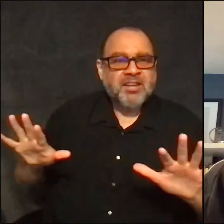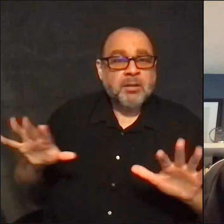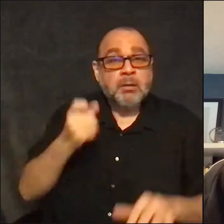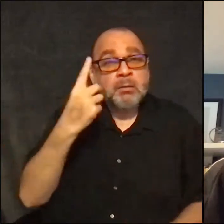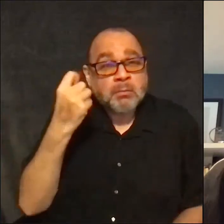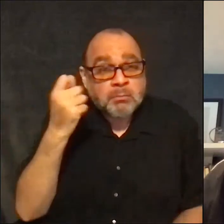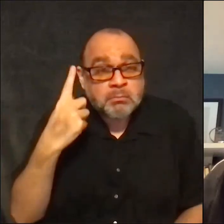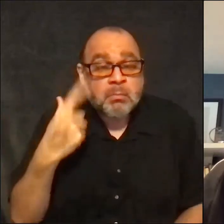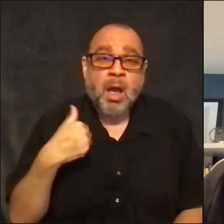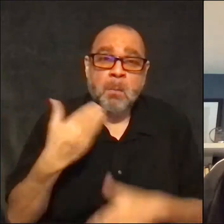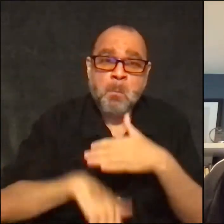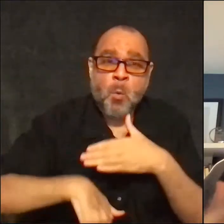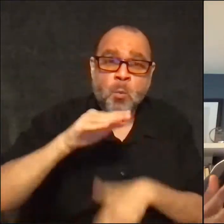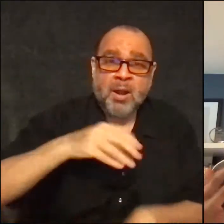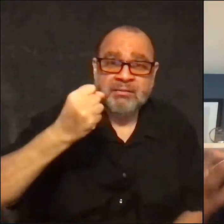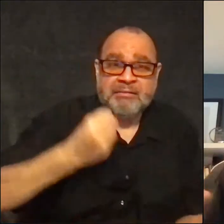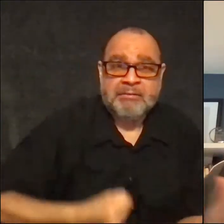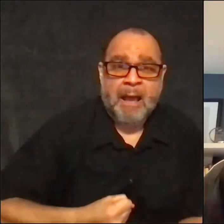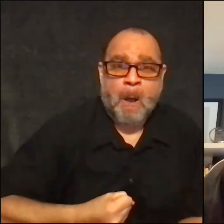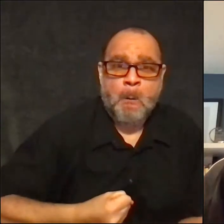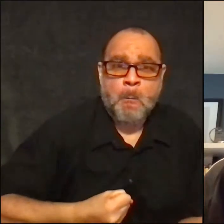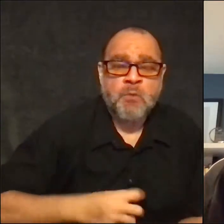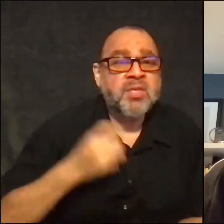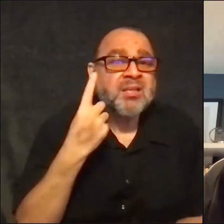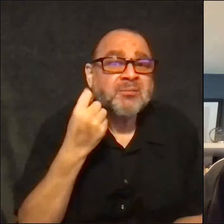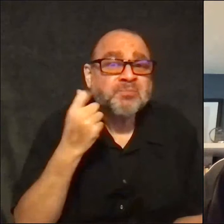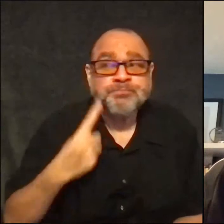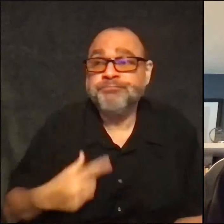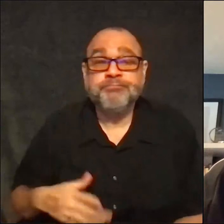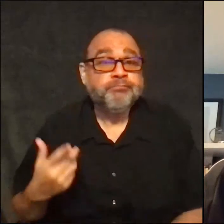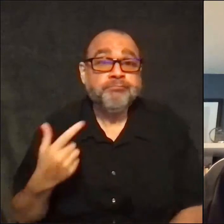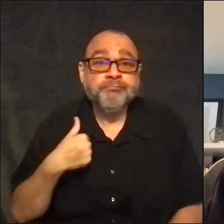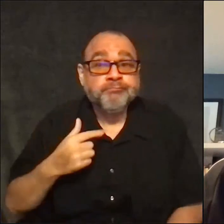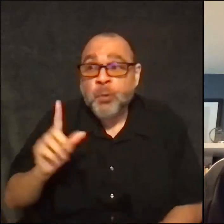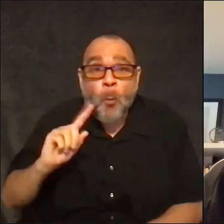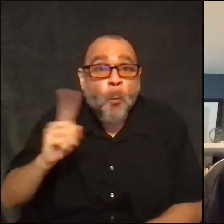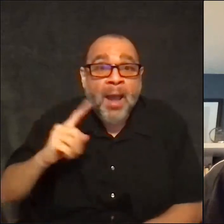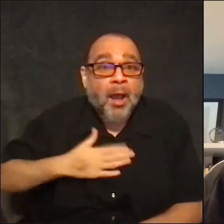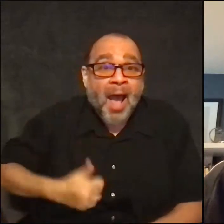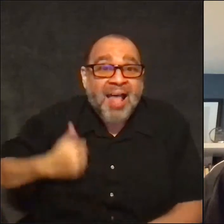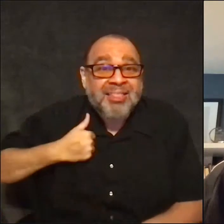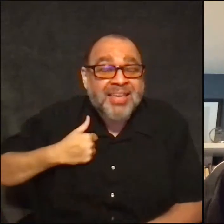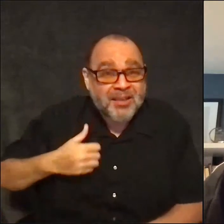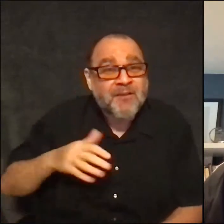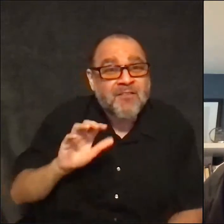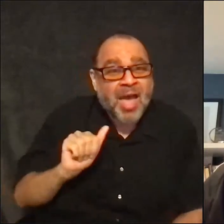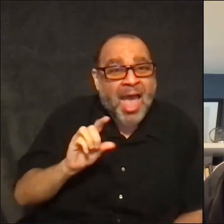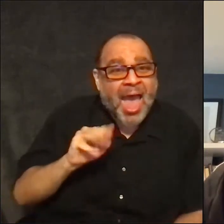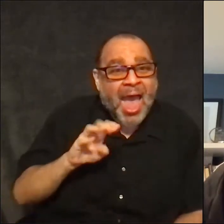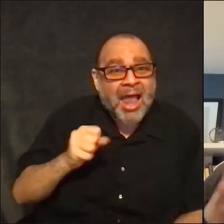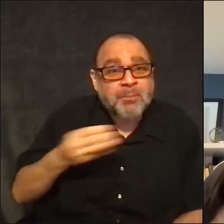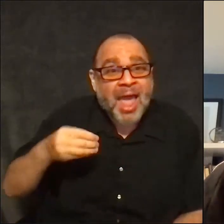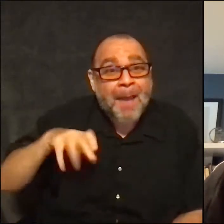it was literally at my back door. I used to play under the Edmund Pettus Bridge as a child. Whiteness was presented to